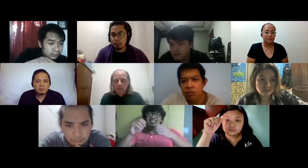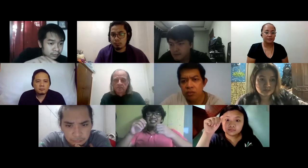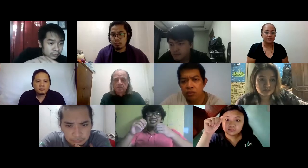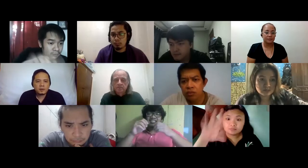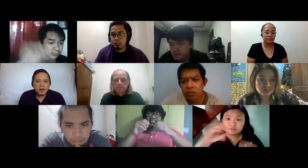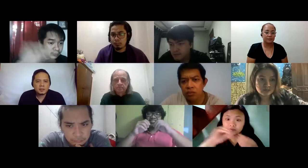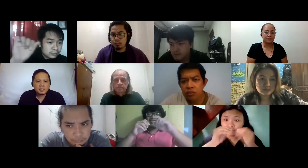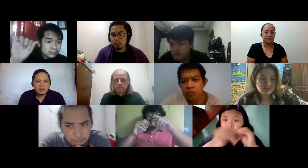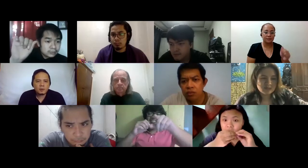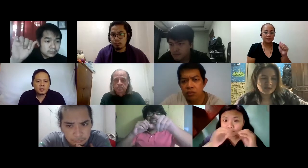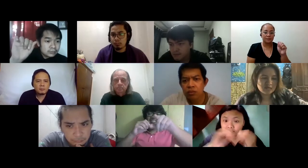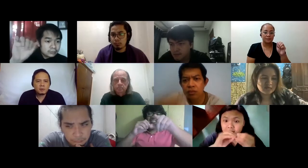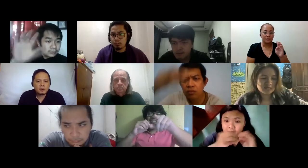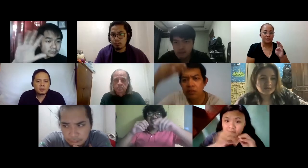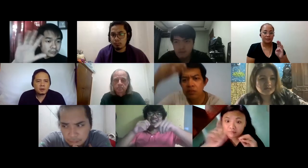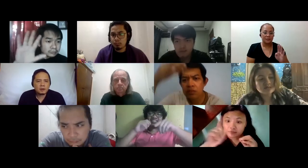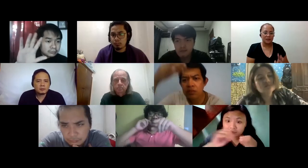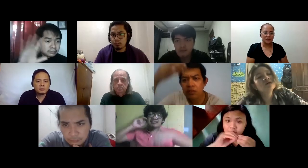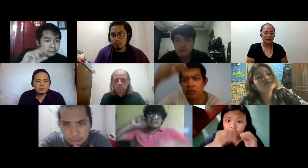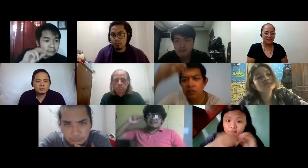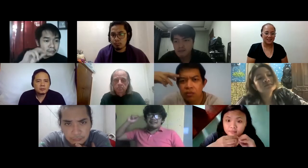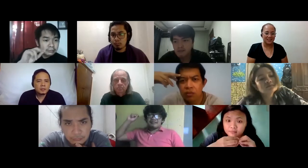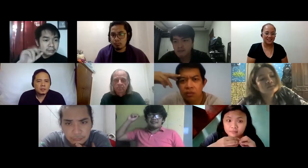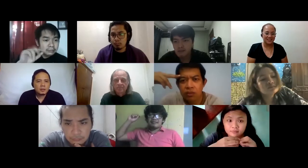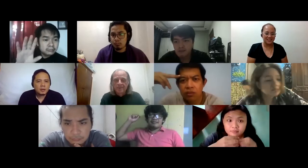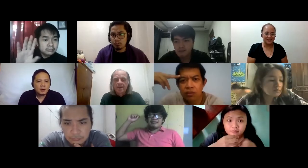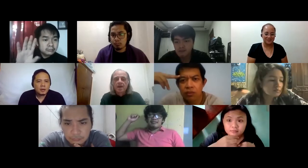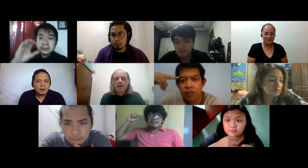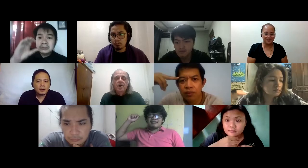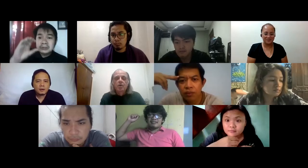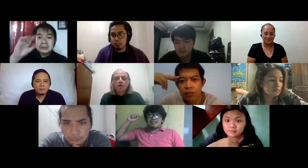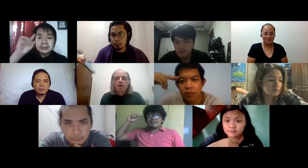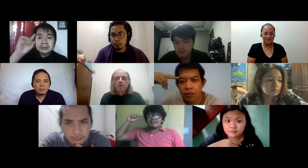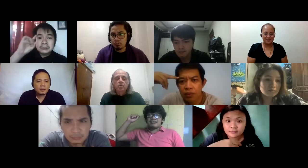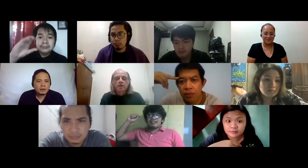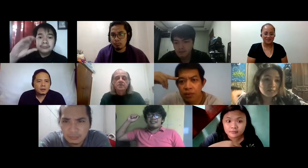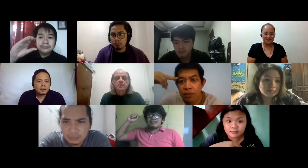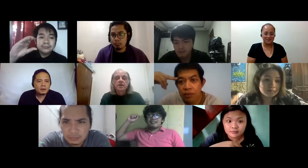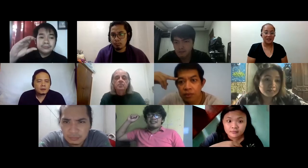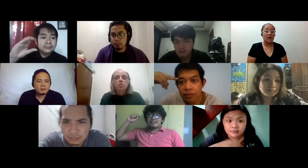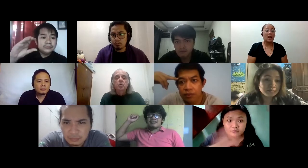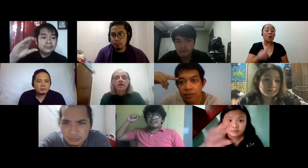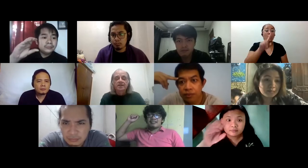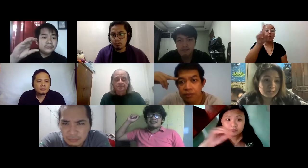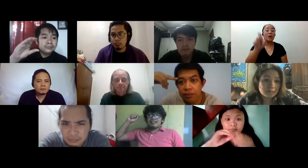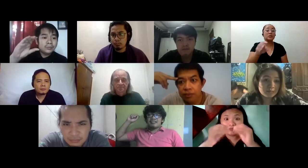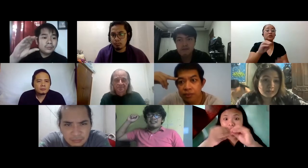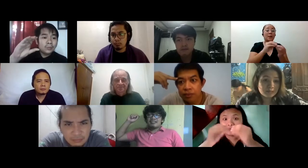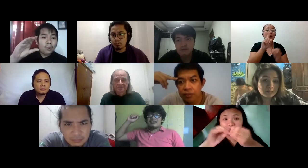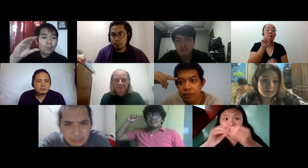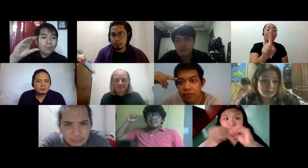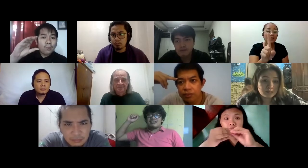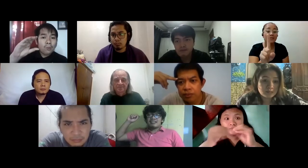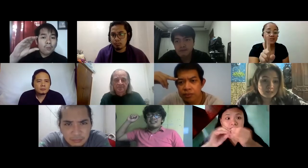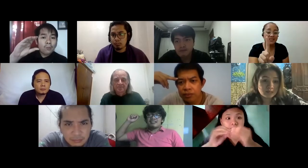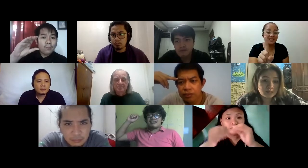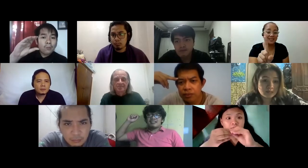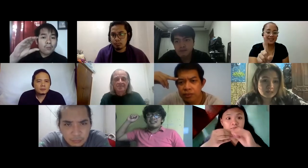And Yes. not just saying, what number are we on? We're on question number 1.